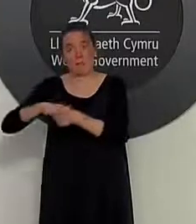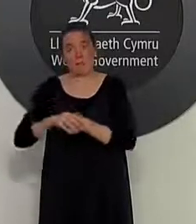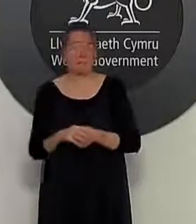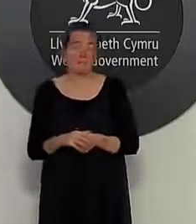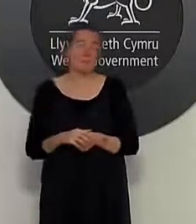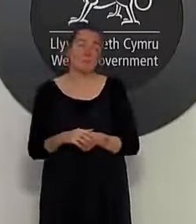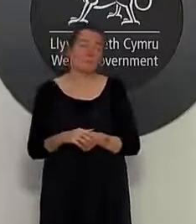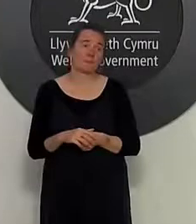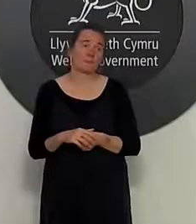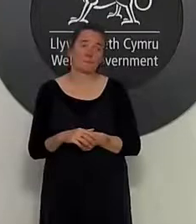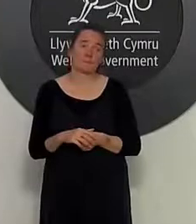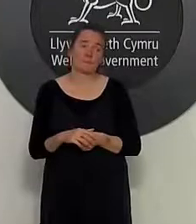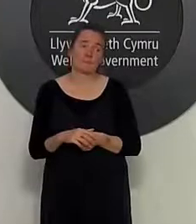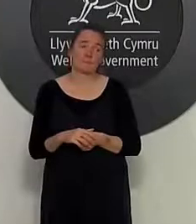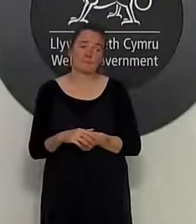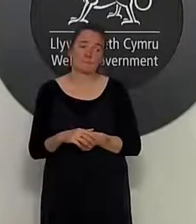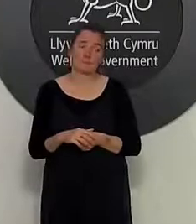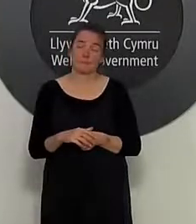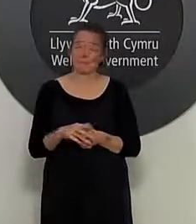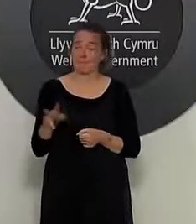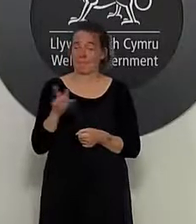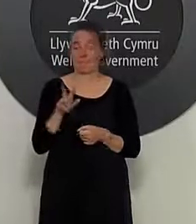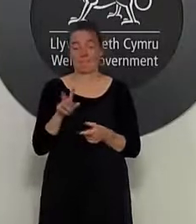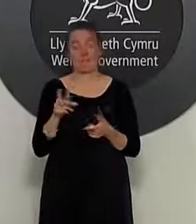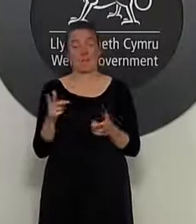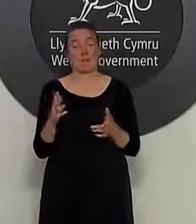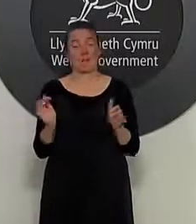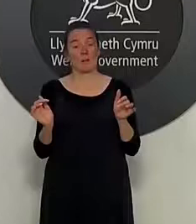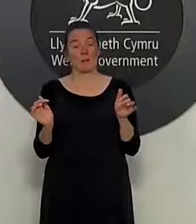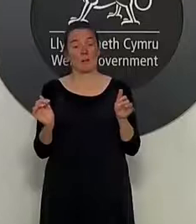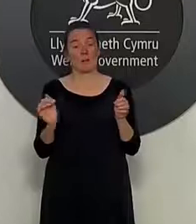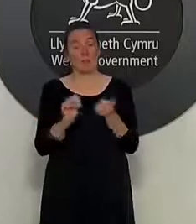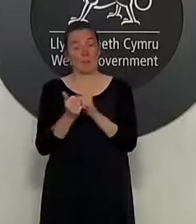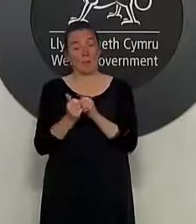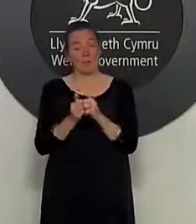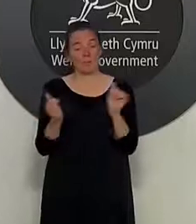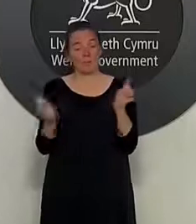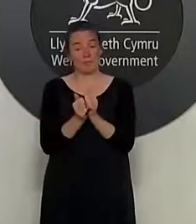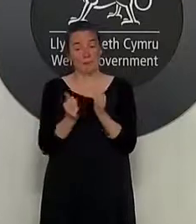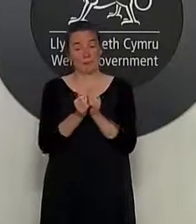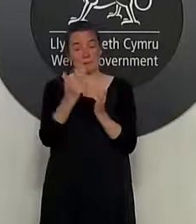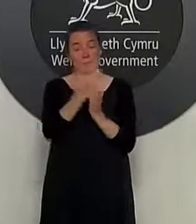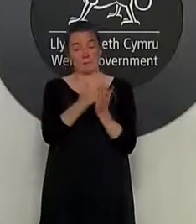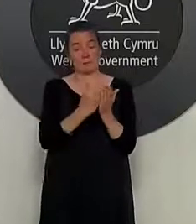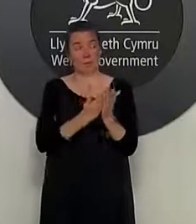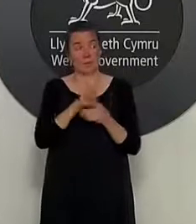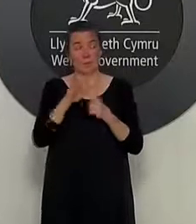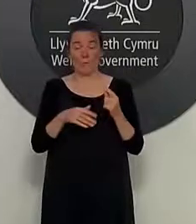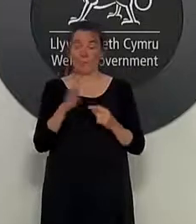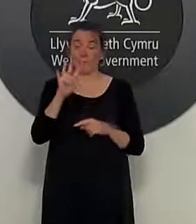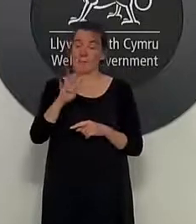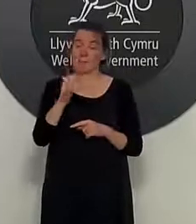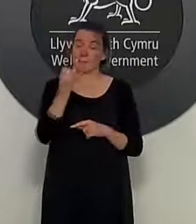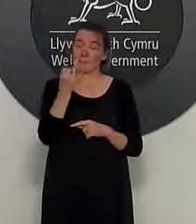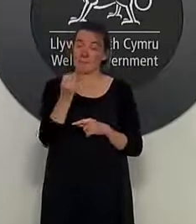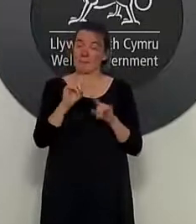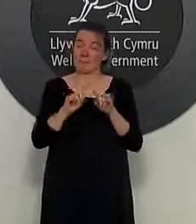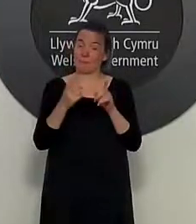This is a cooperation agreement over 47 different topics that